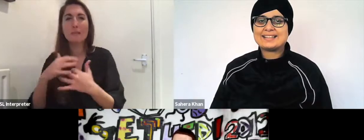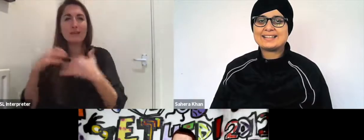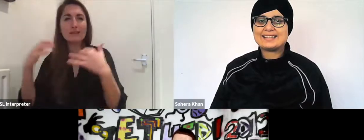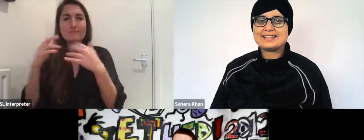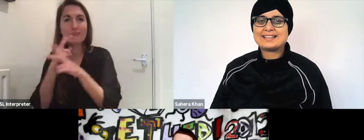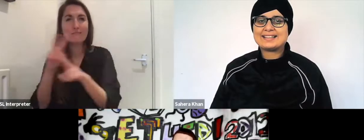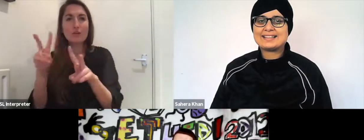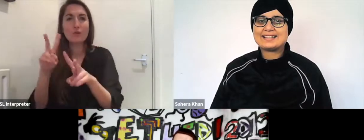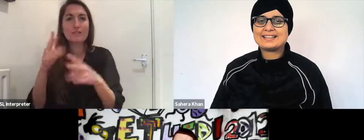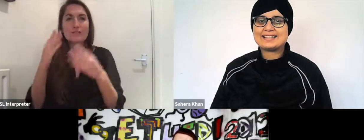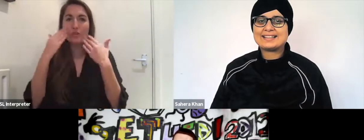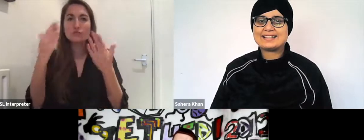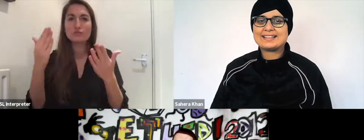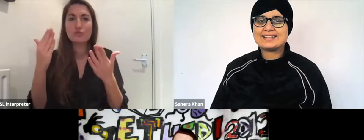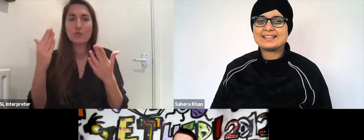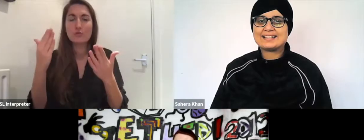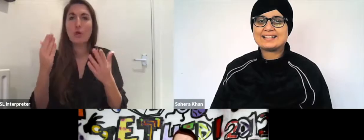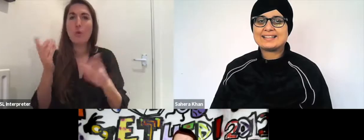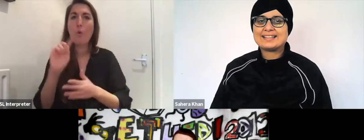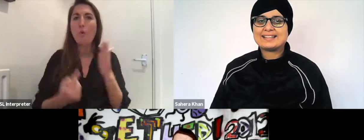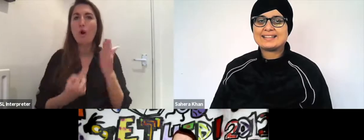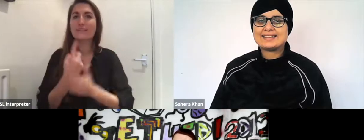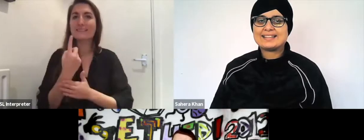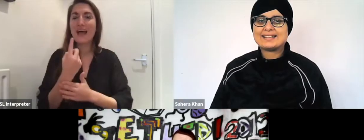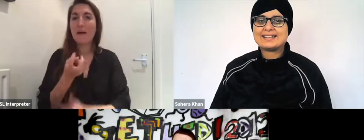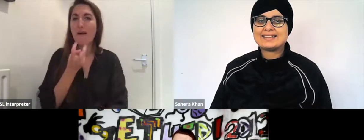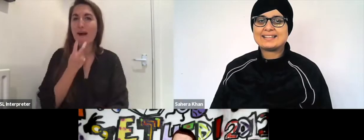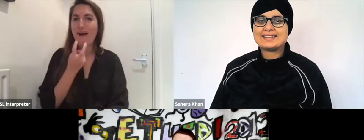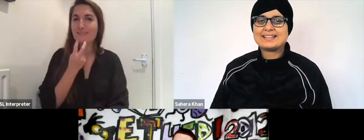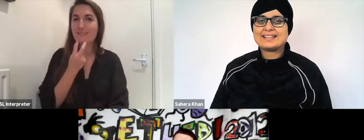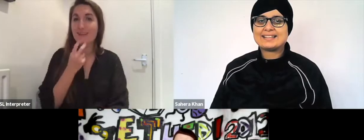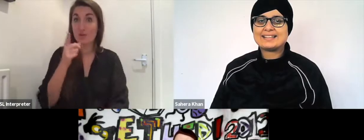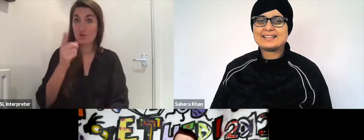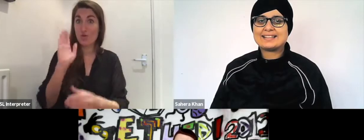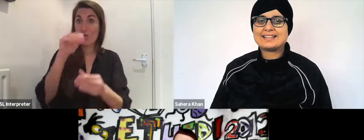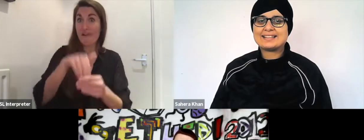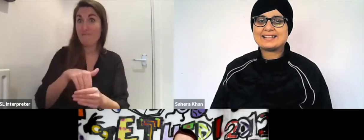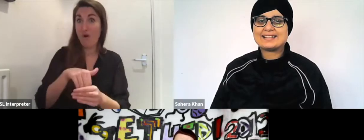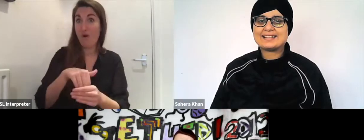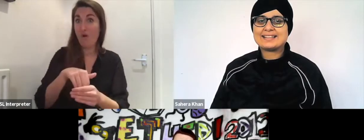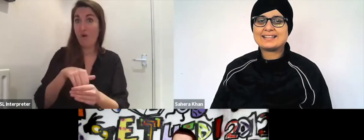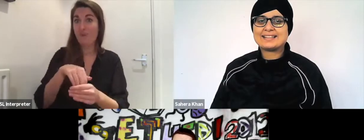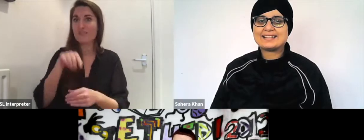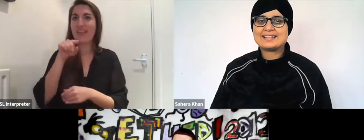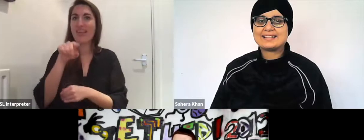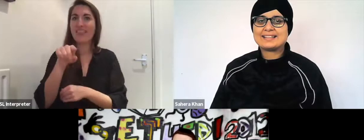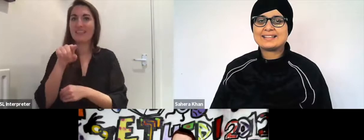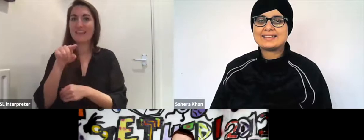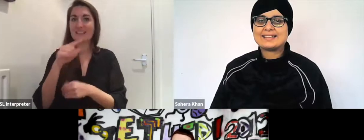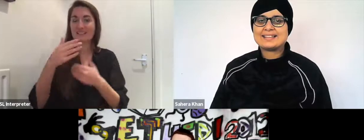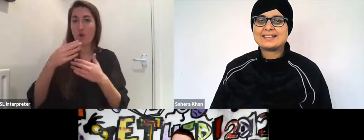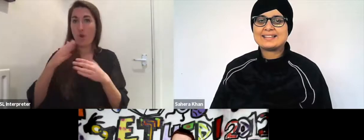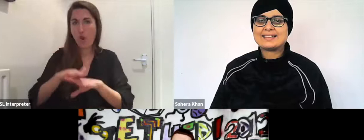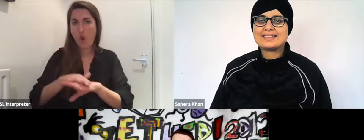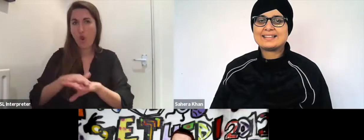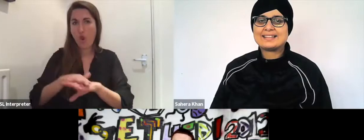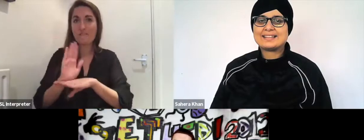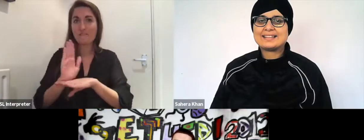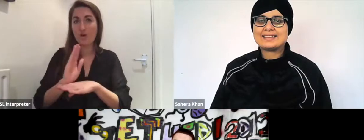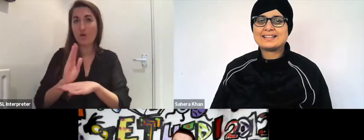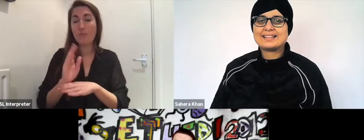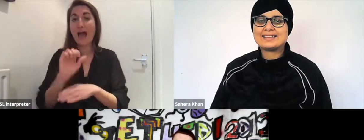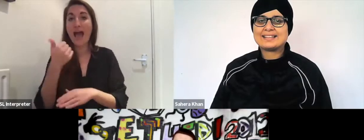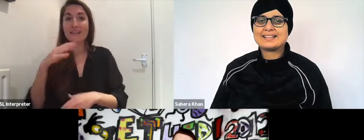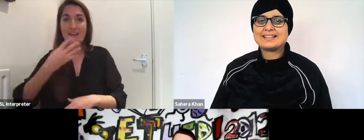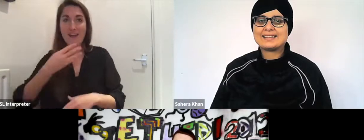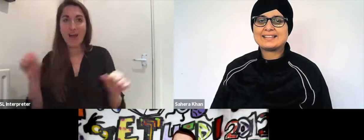know, What's Up Auntie is a series of films. It's a longer film and 9 shorter films